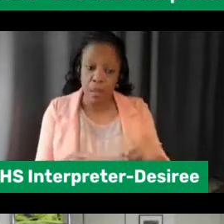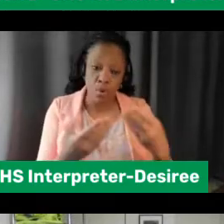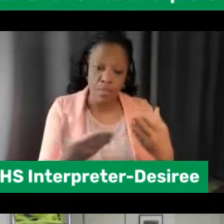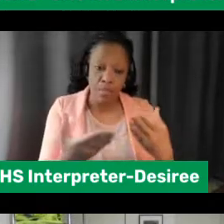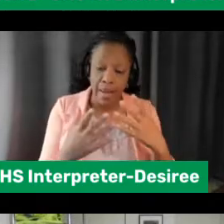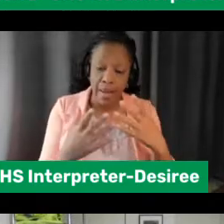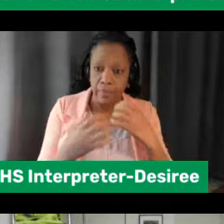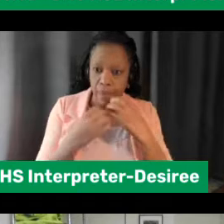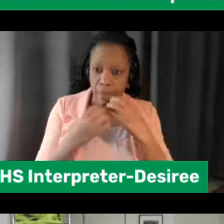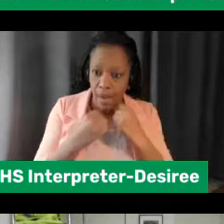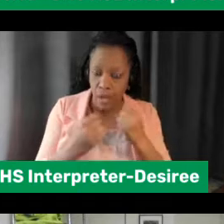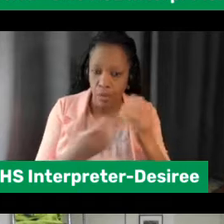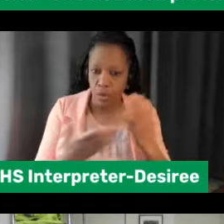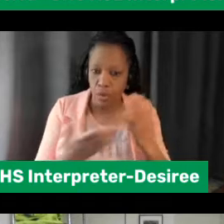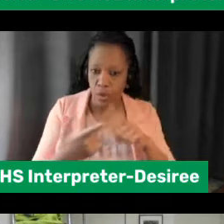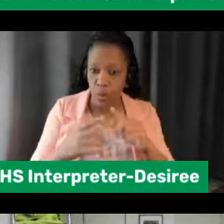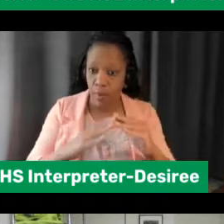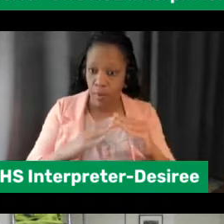that